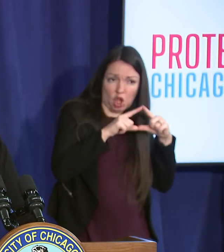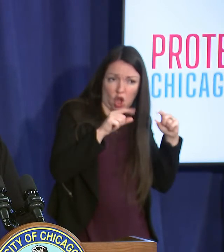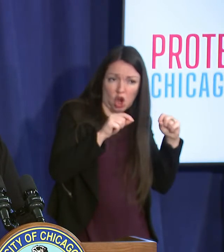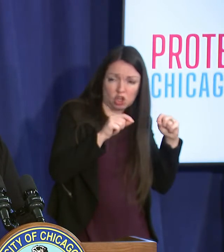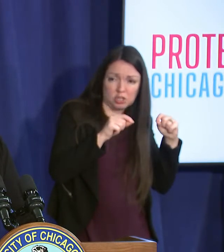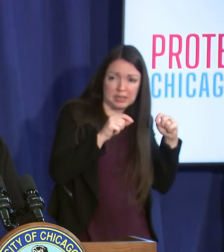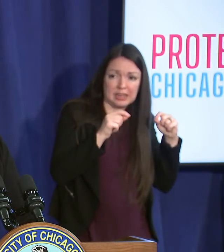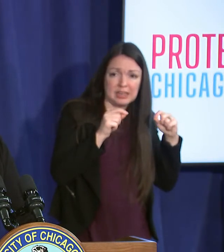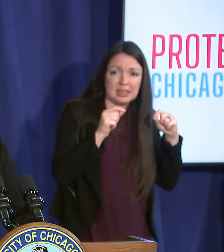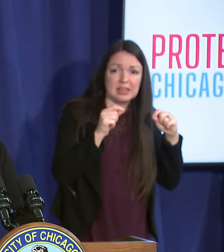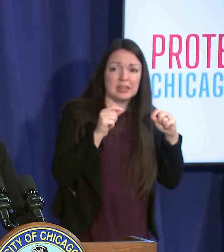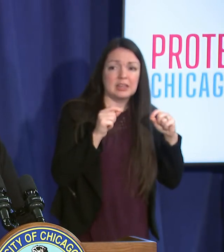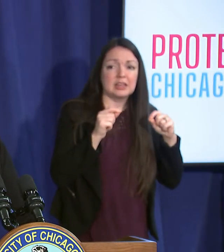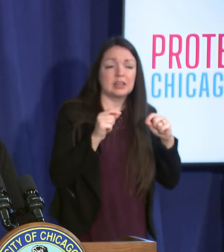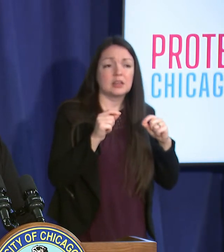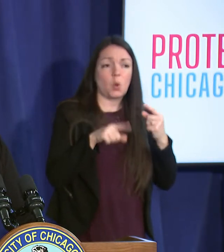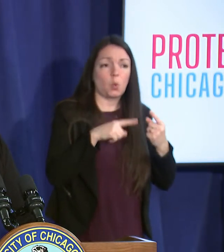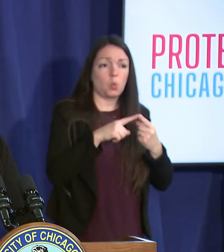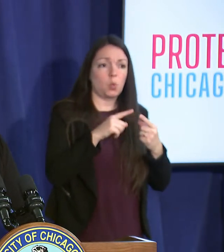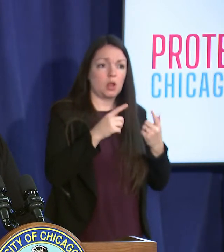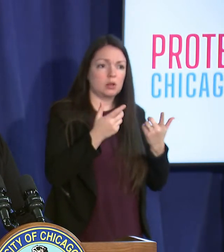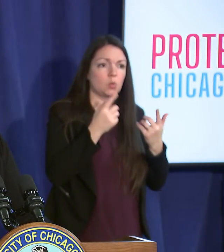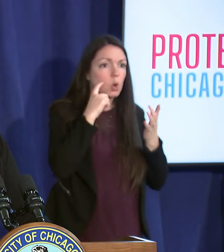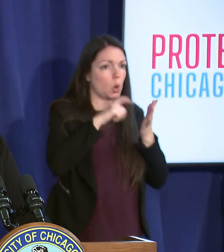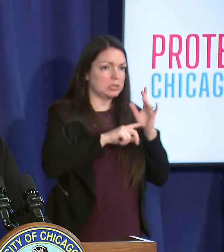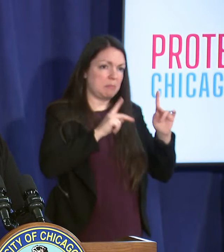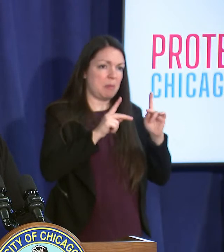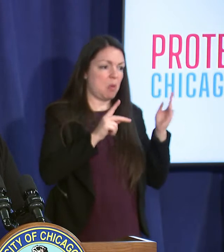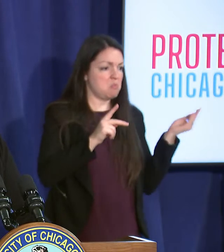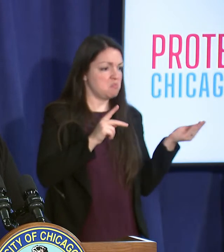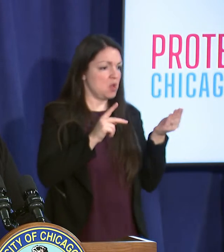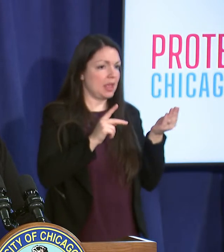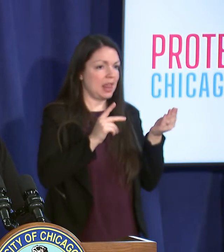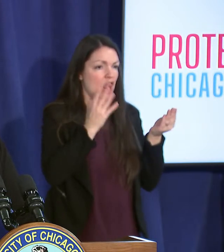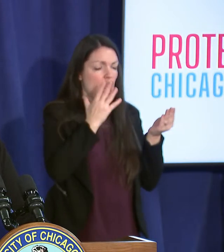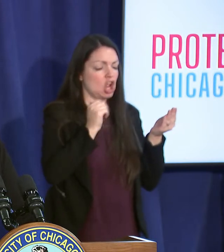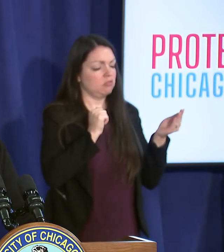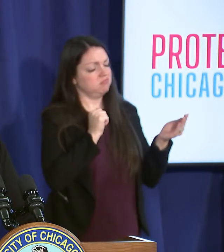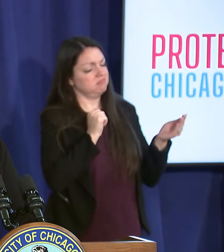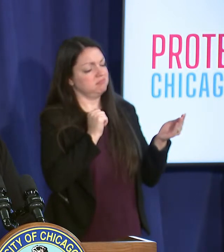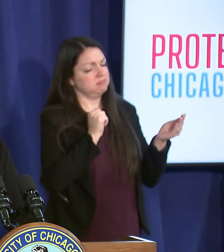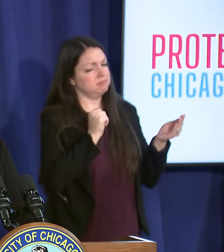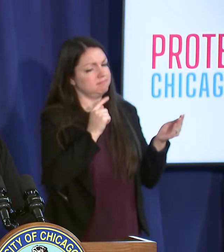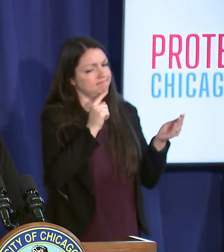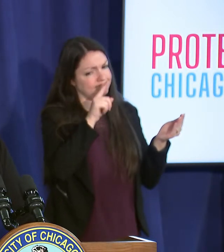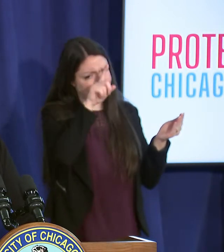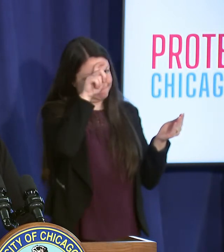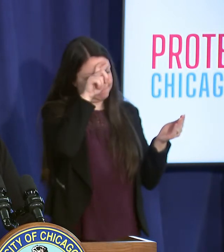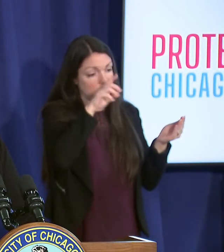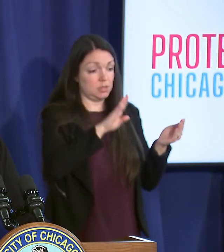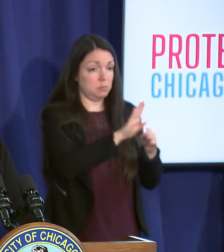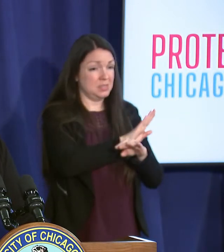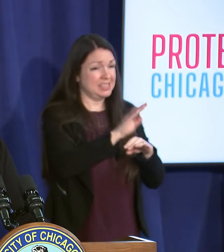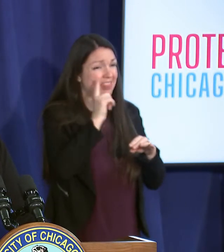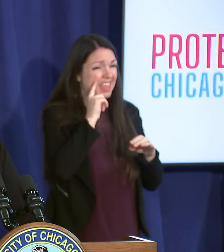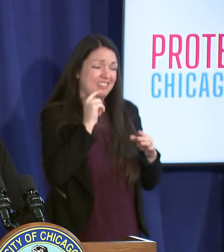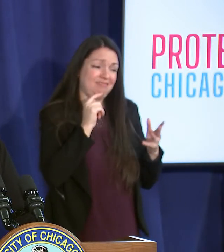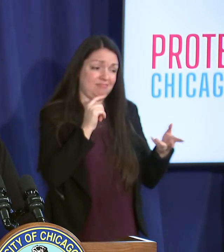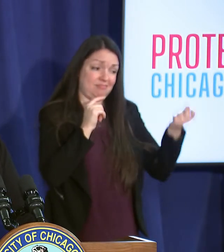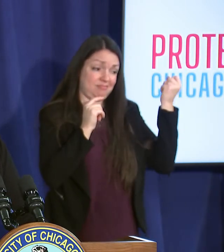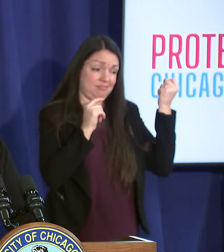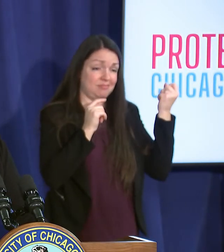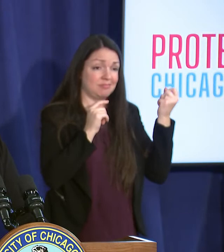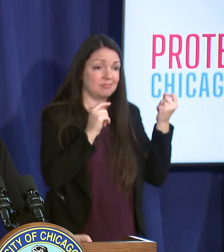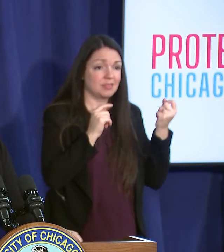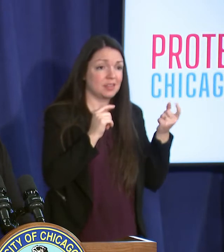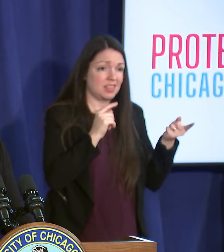when enforcing the vaccination order? We're hearing cases, people bringing in things that look a little questionable. Businesses feel it's within their right to pull them. Where